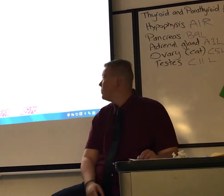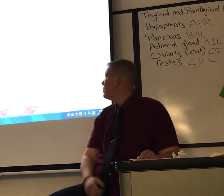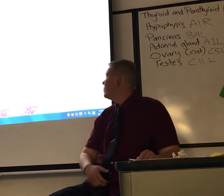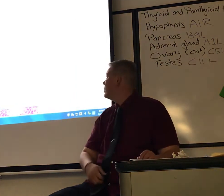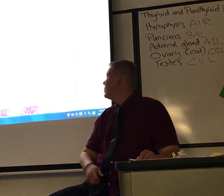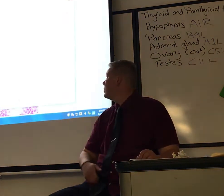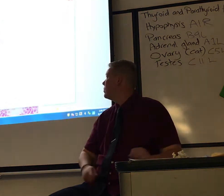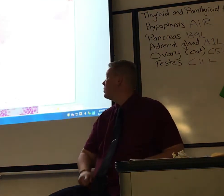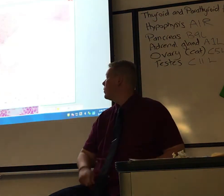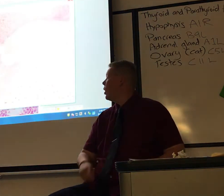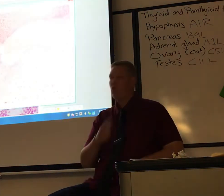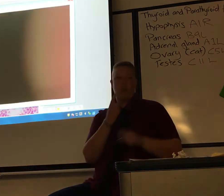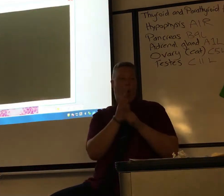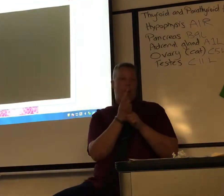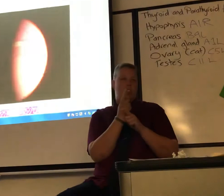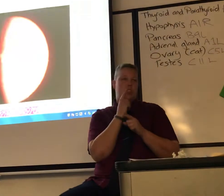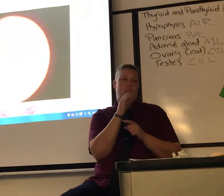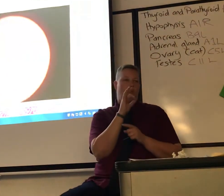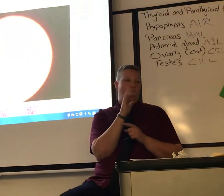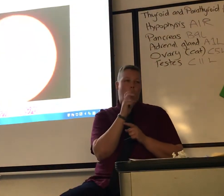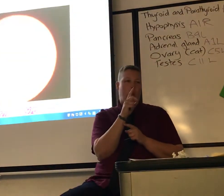Let's go to 20x.